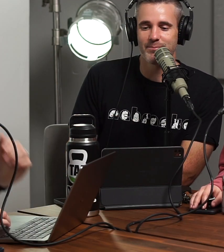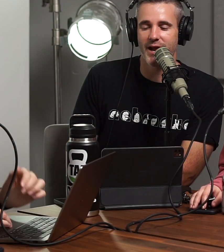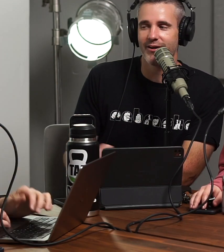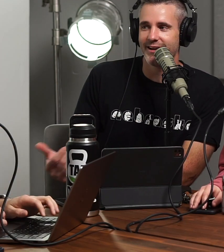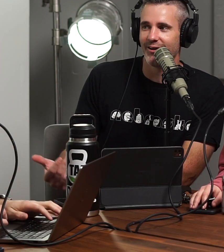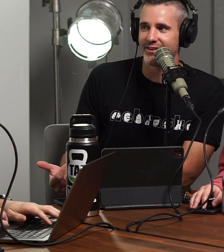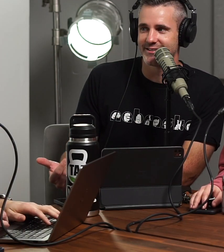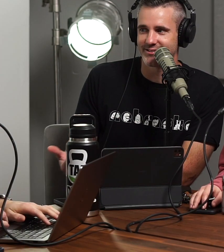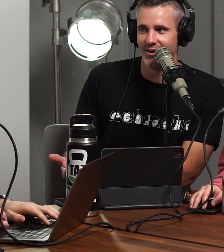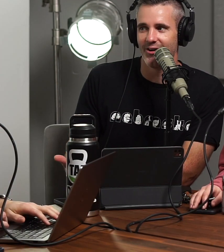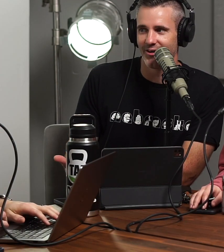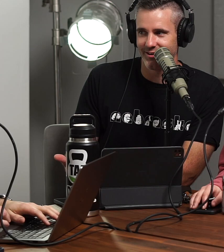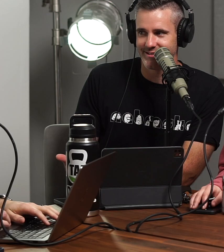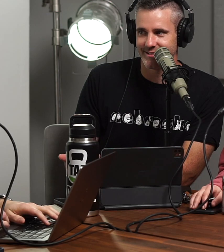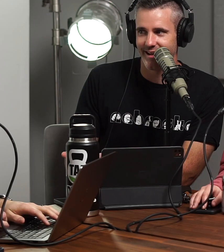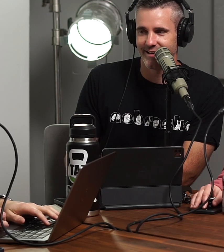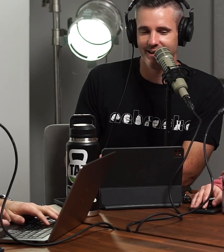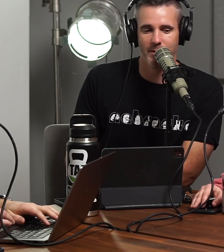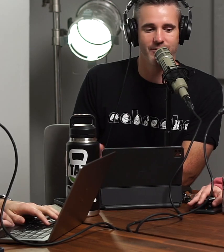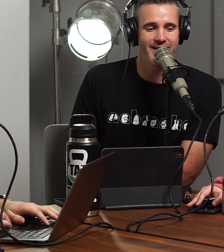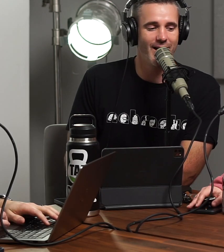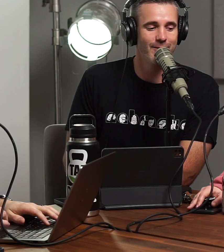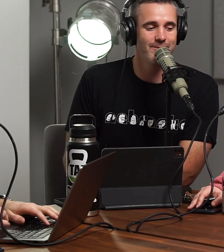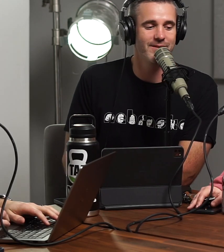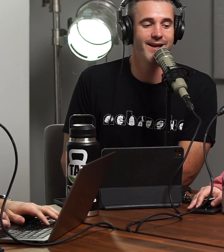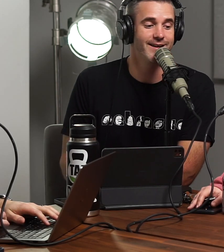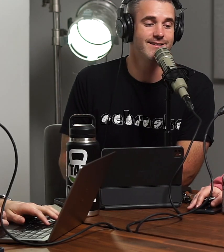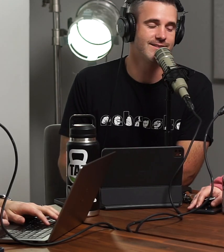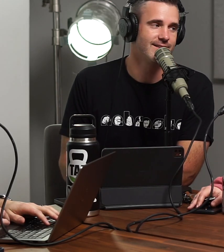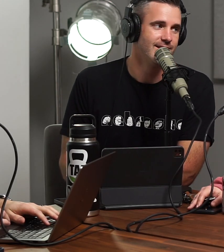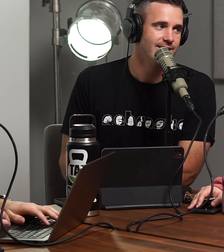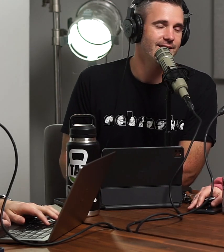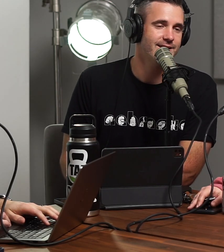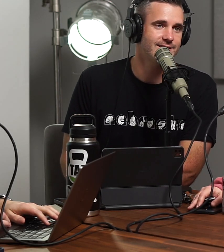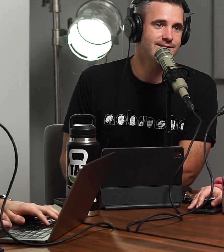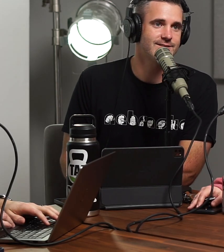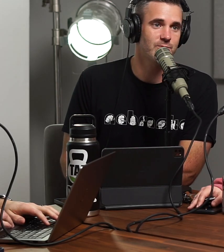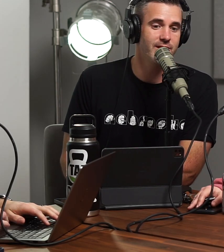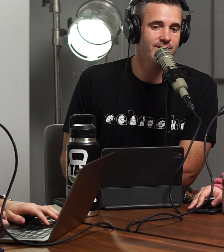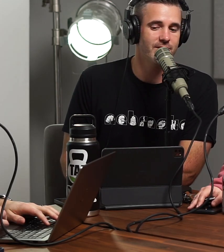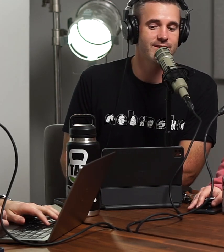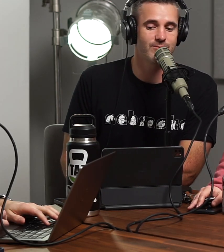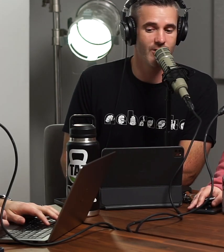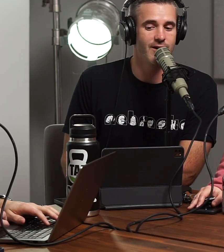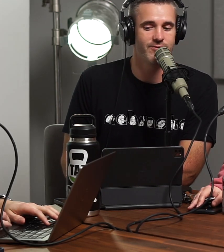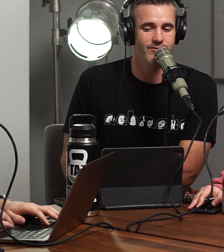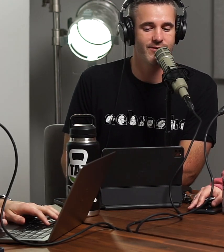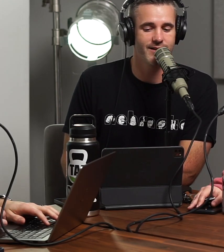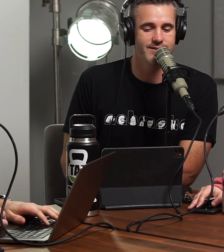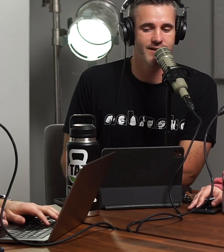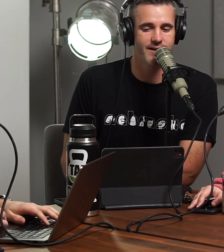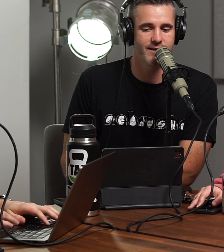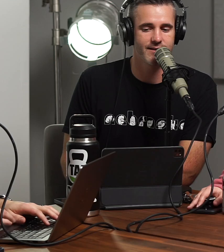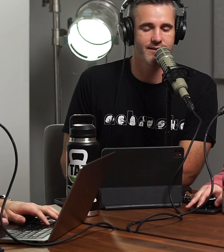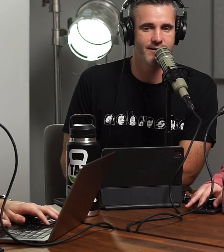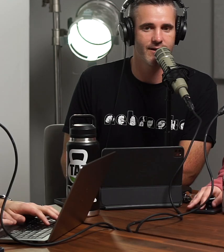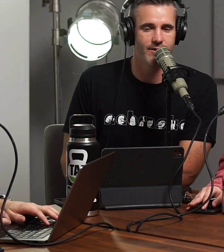parried all these songs and come up with an album and it's like it's sweet but it's rough it's like you know